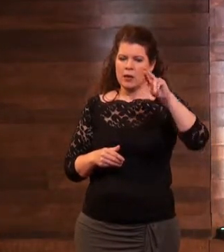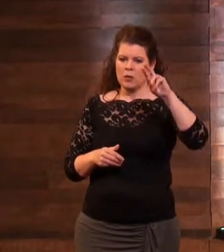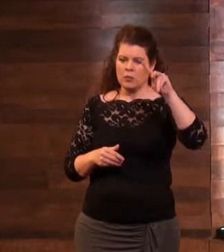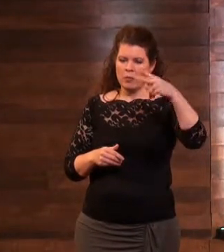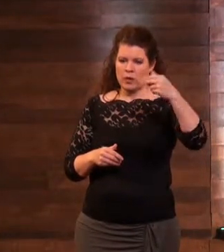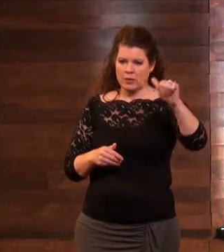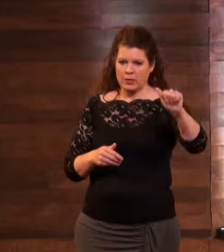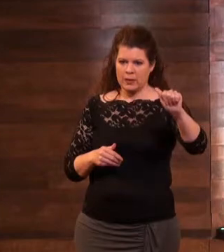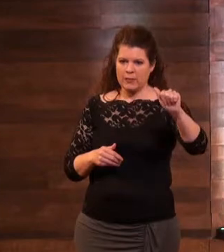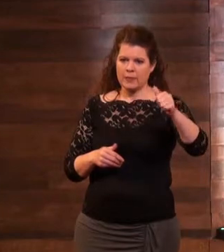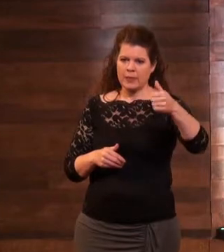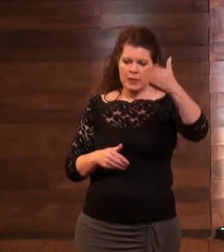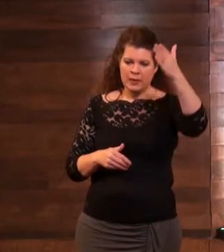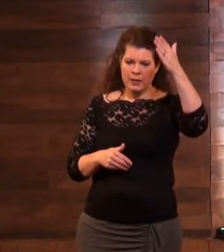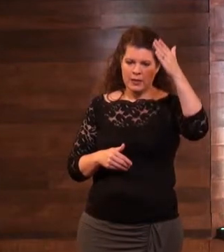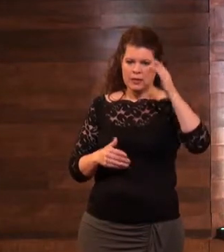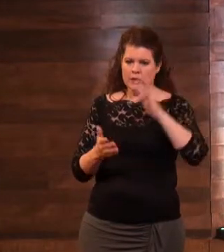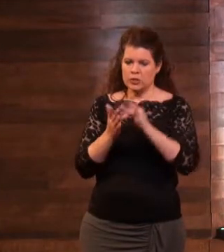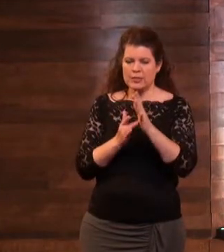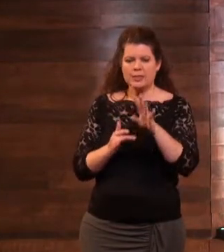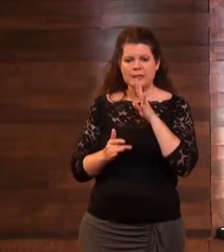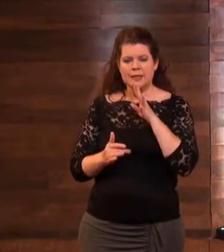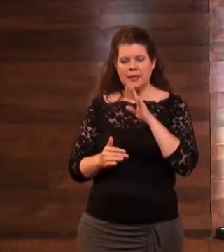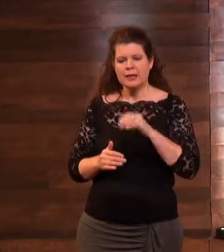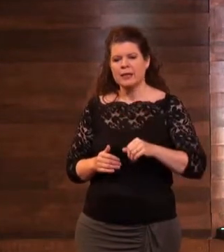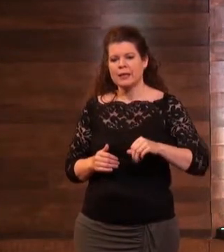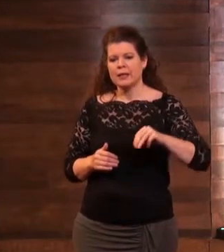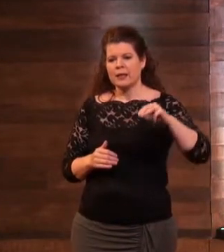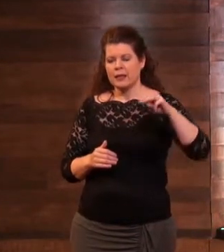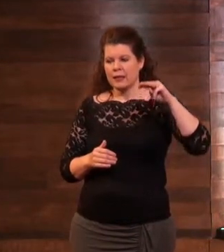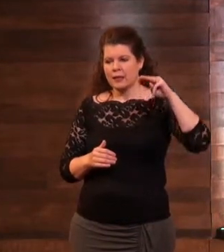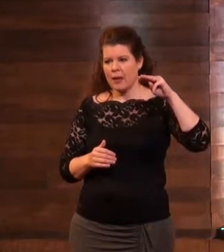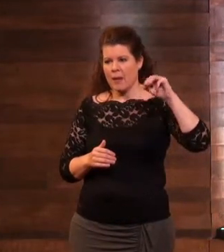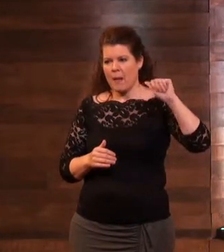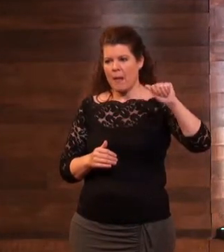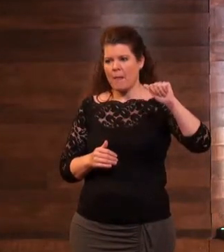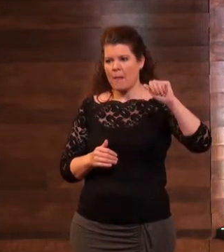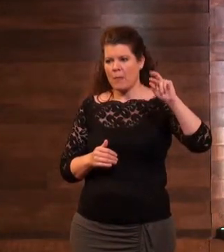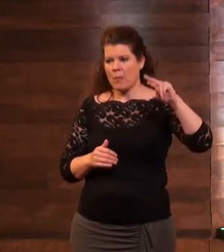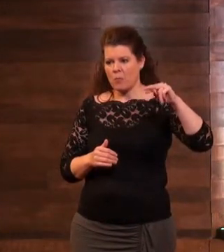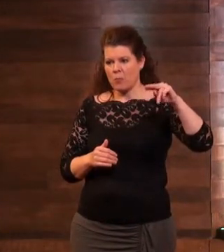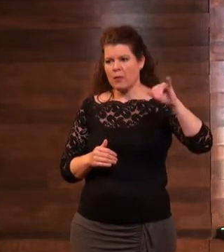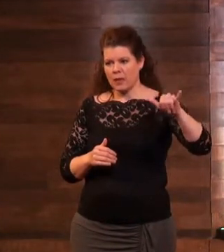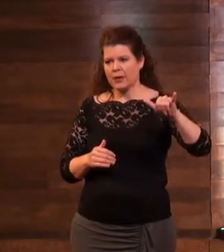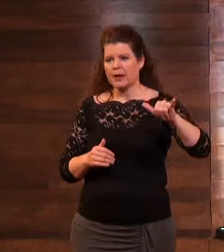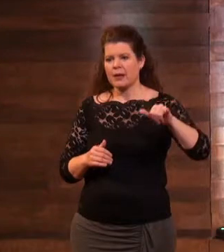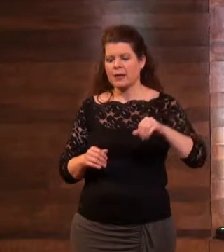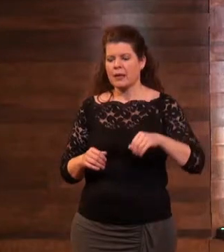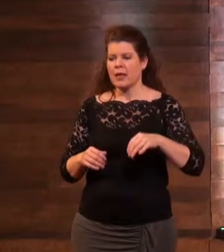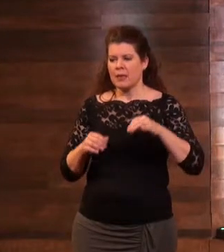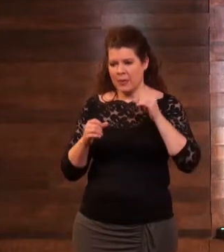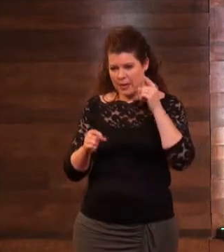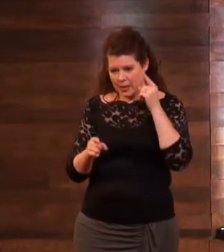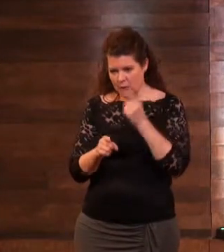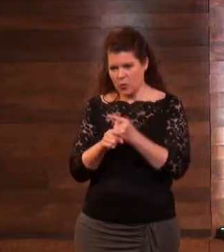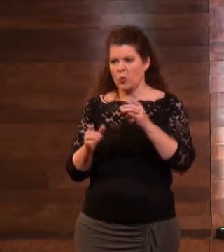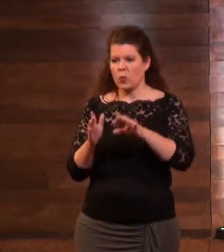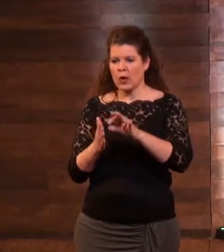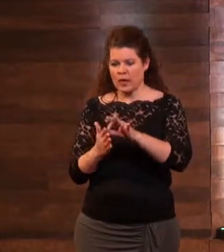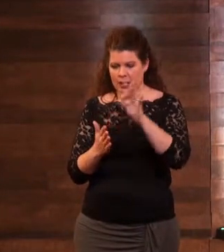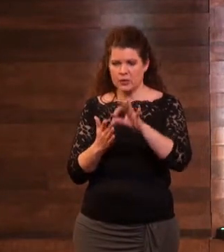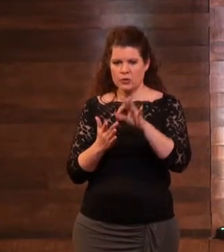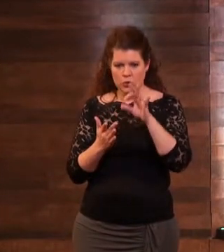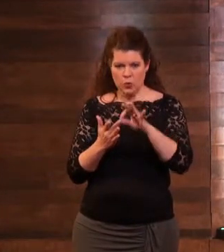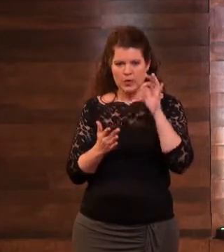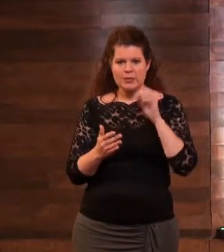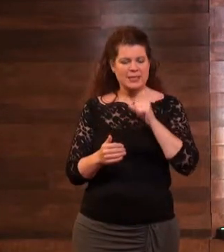be taken away from her. Sometimes we need to just stop working and go home. Some of us really like